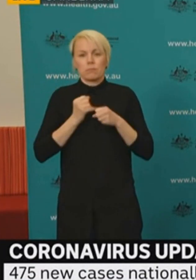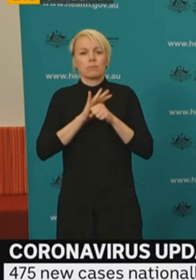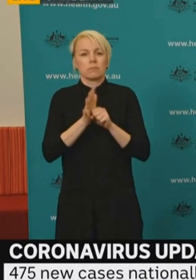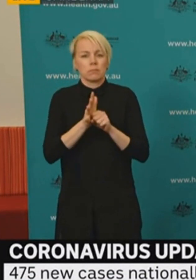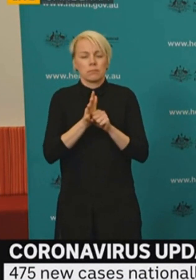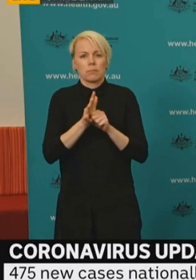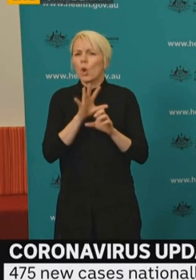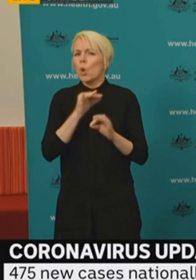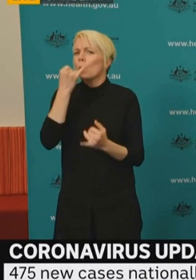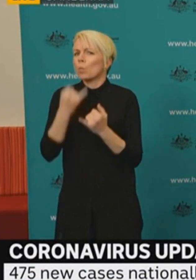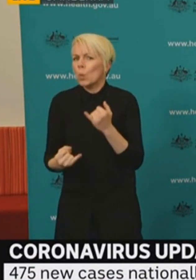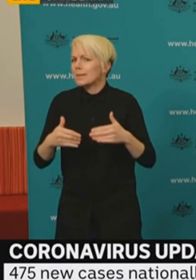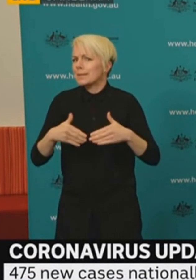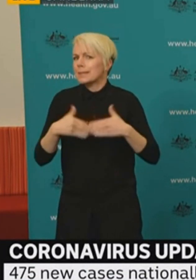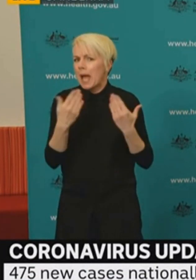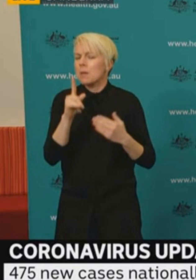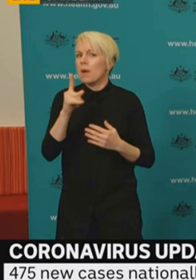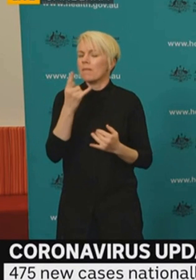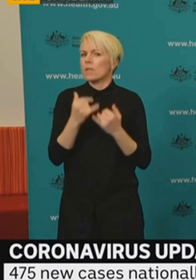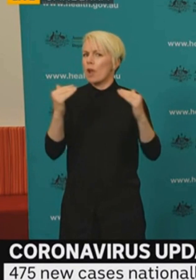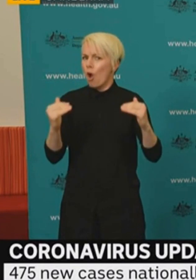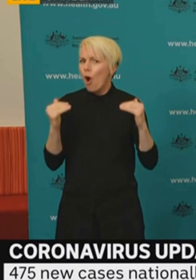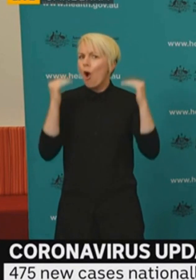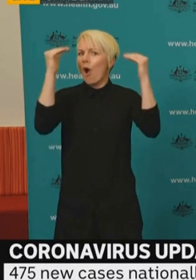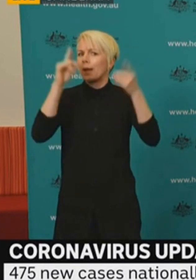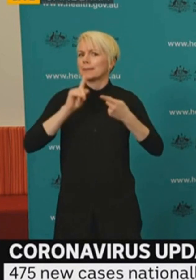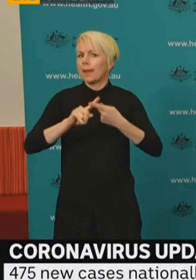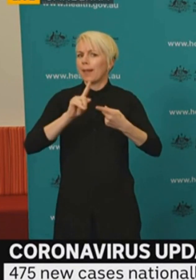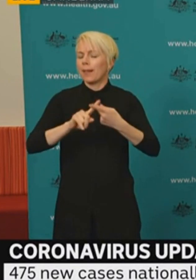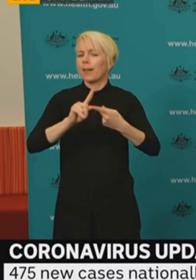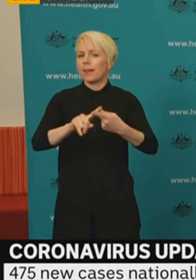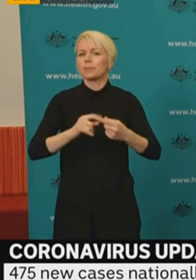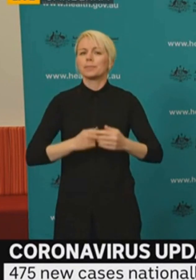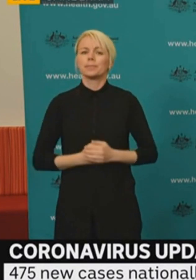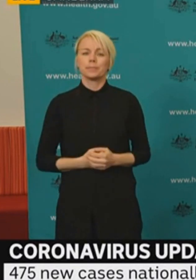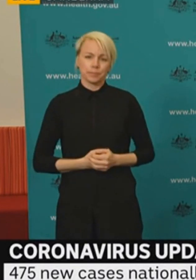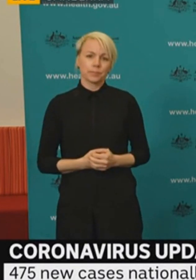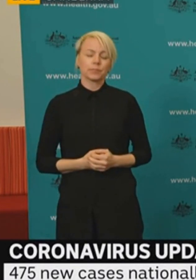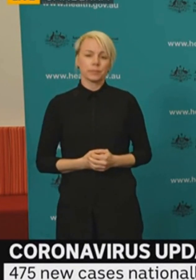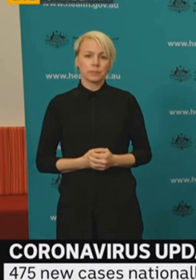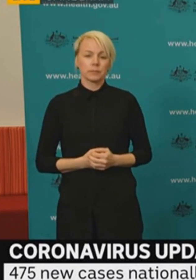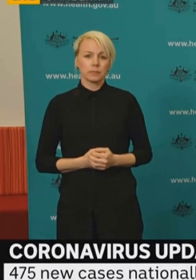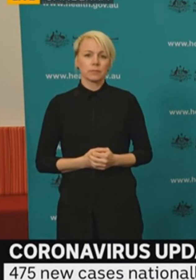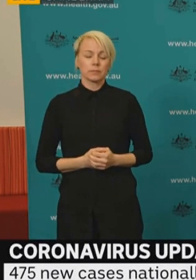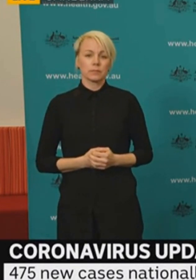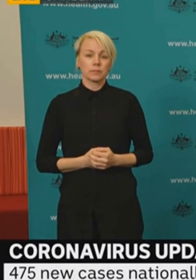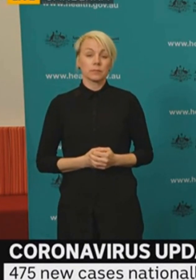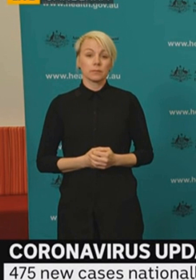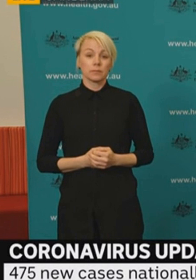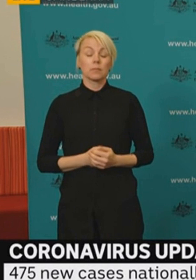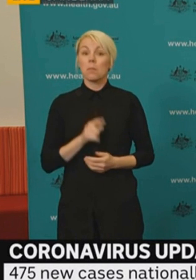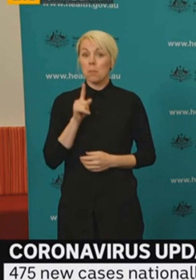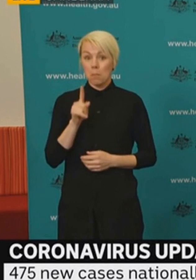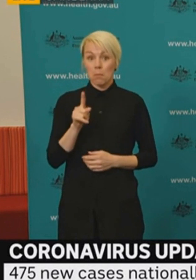peak, but certainly close to the 490 that we saw several days ago. What isn't happening, of course, is that